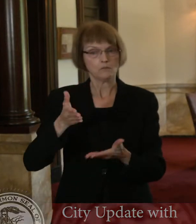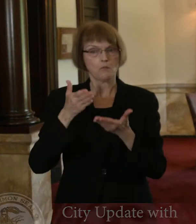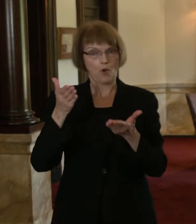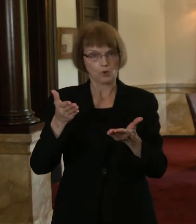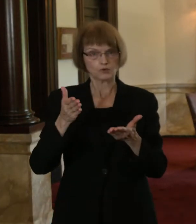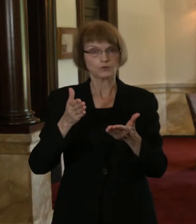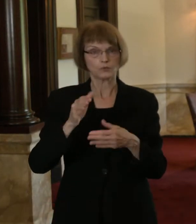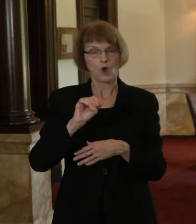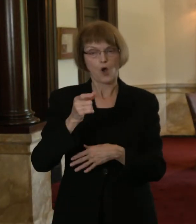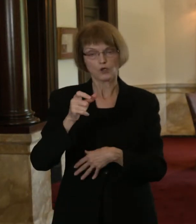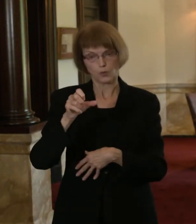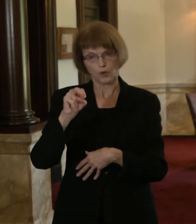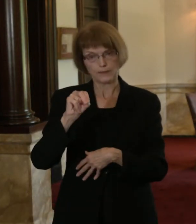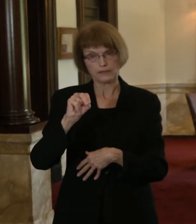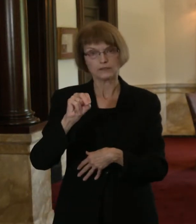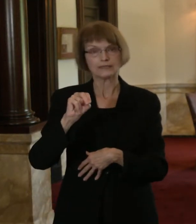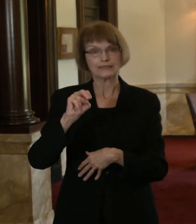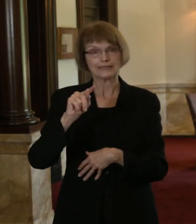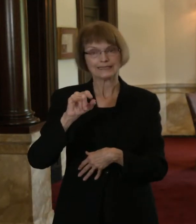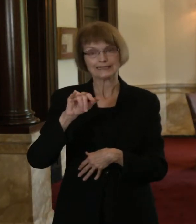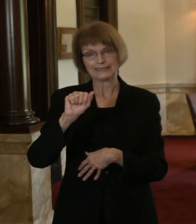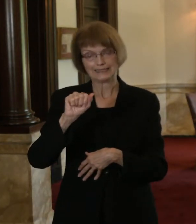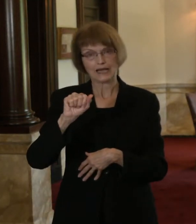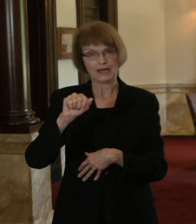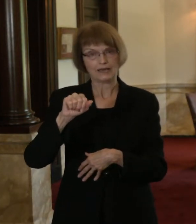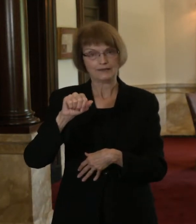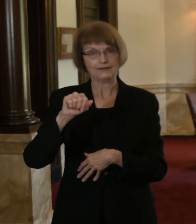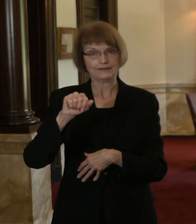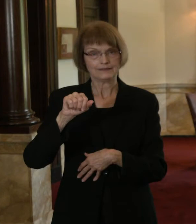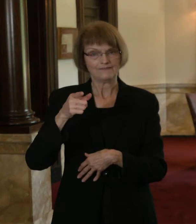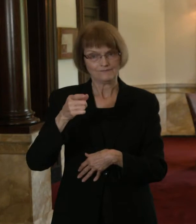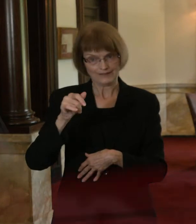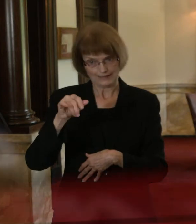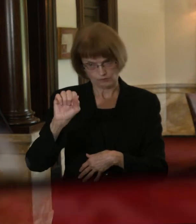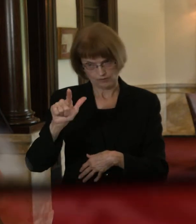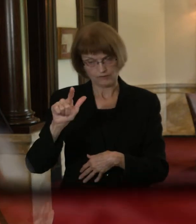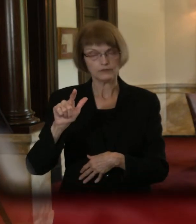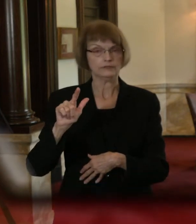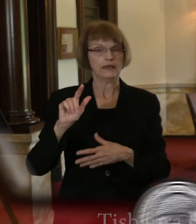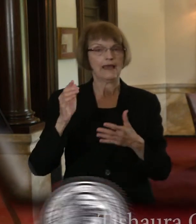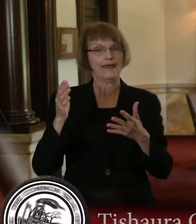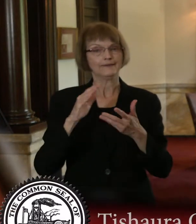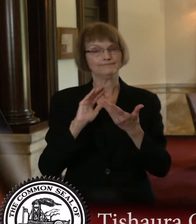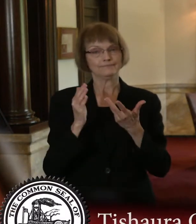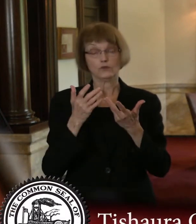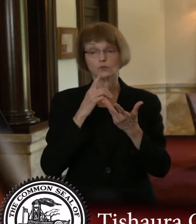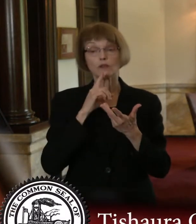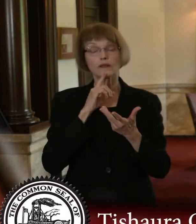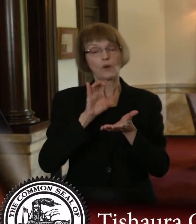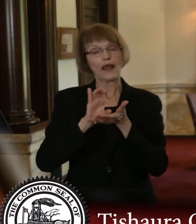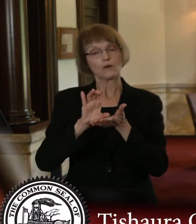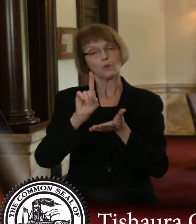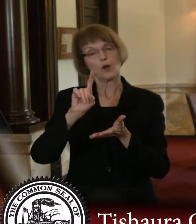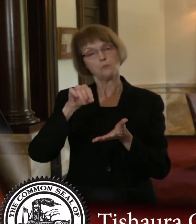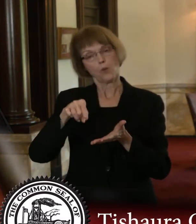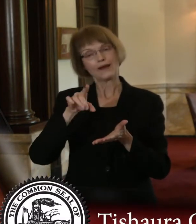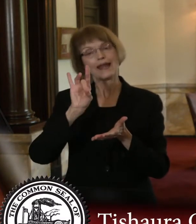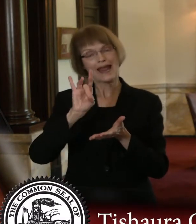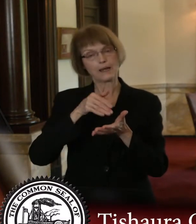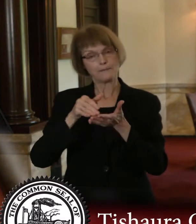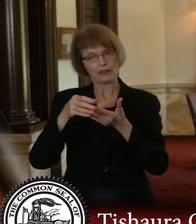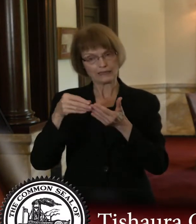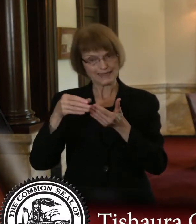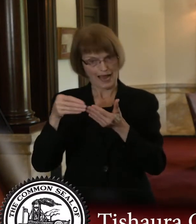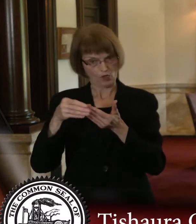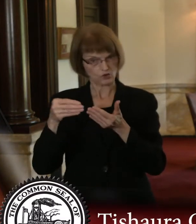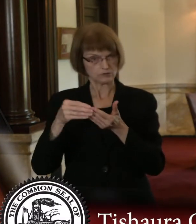the developers of the City Foundry. The new proposal includes a pledge from the developer to allocate $1.8 million towards